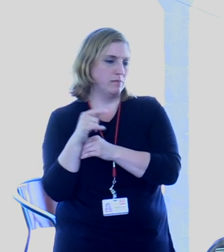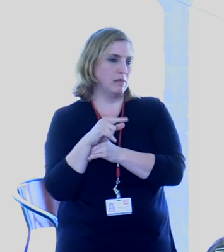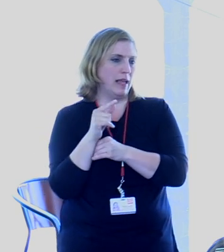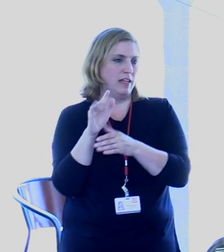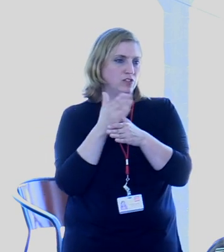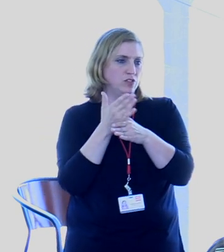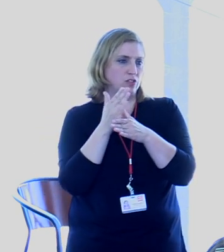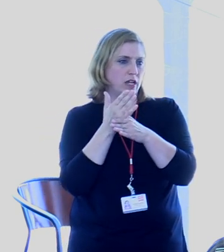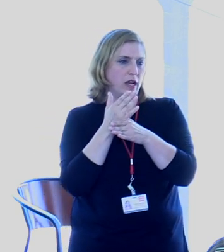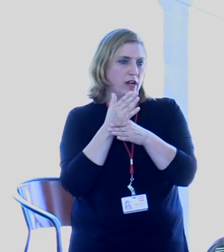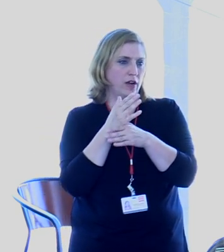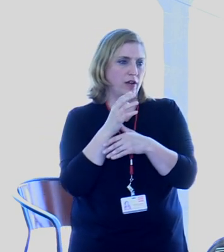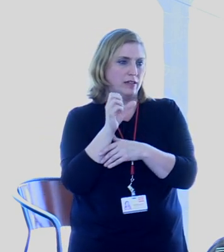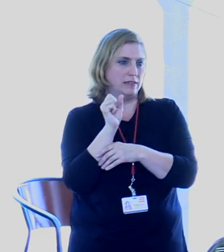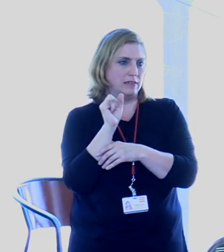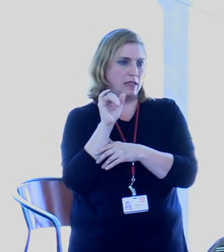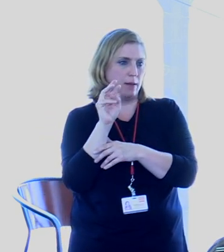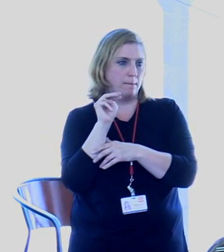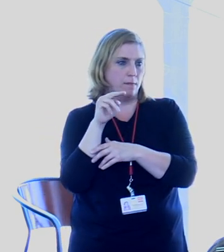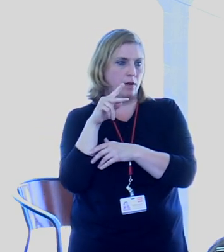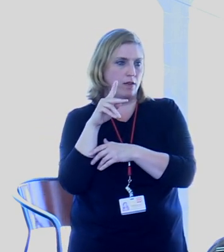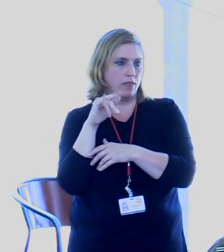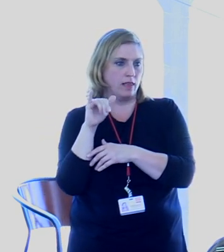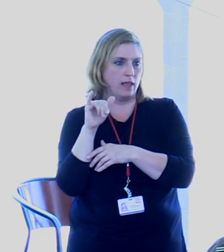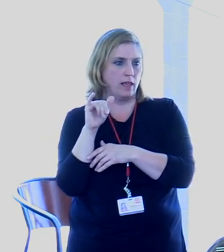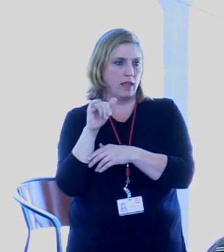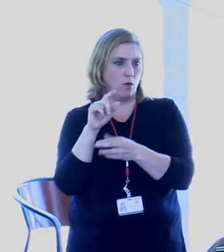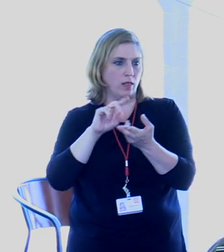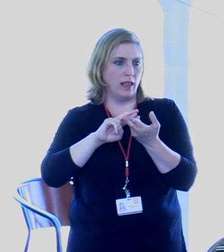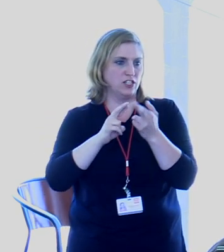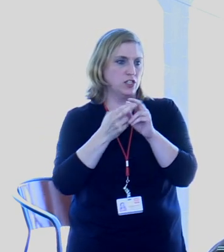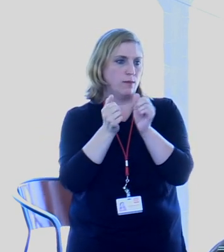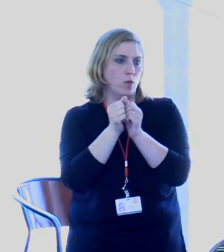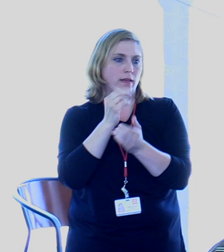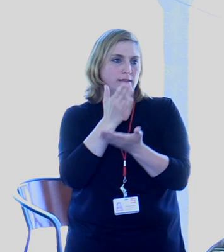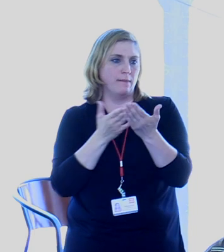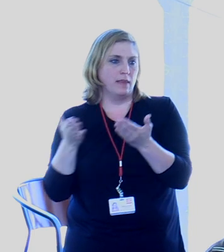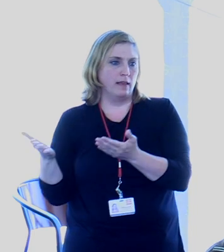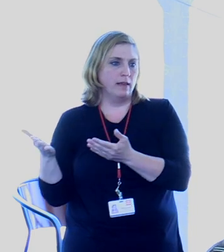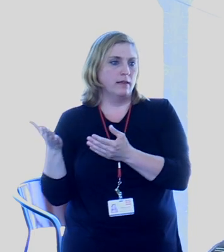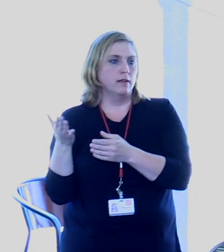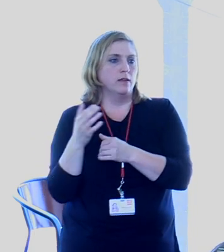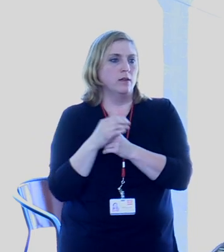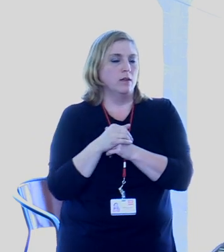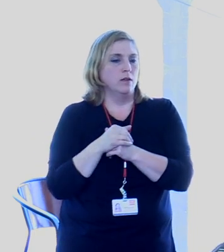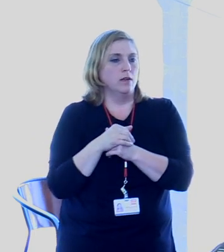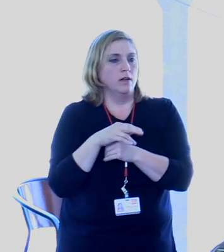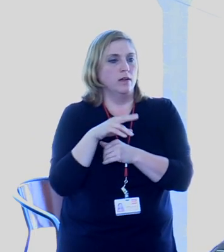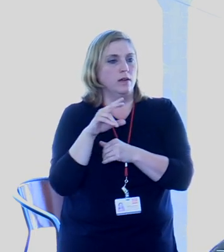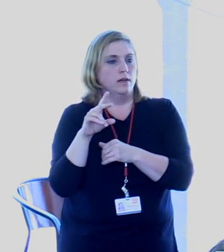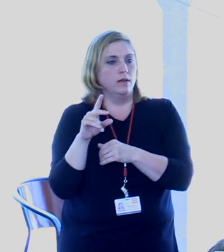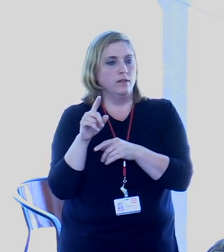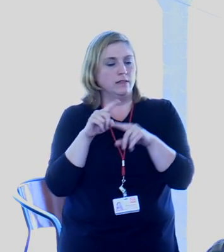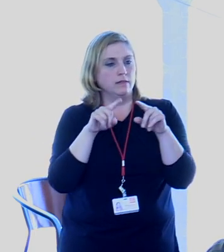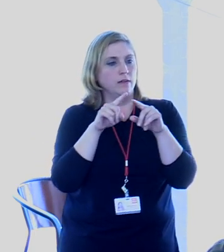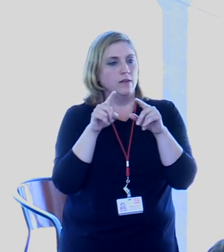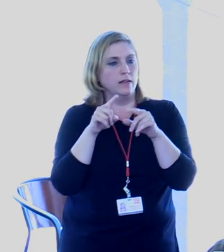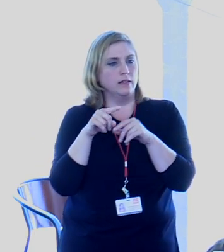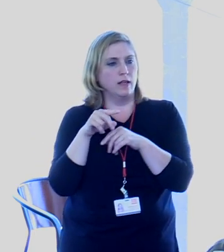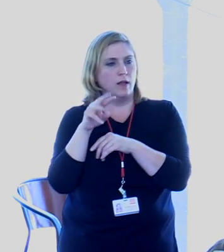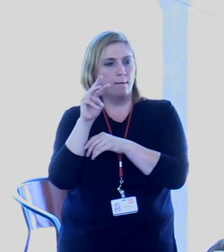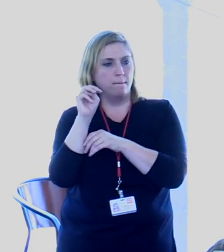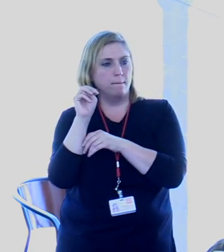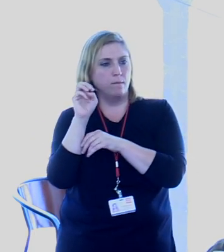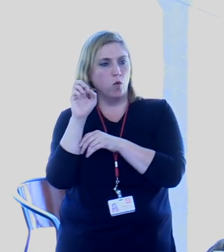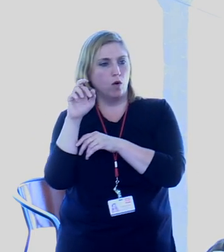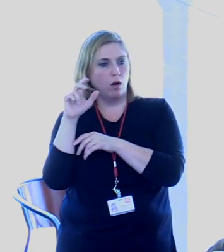an innate sympathy, okay, a relationship with something. So the distinction is between a moral